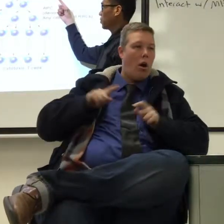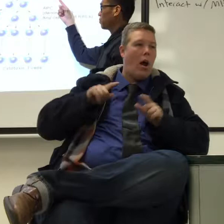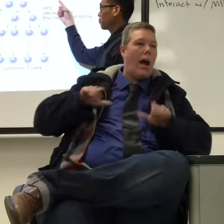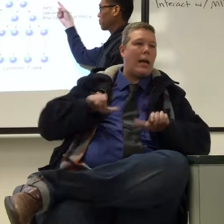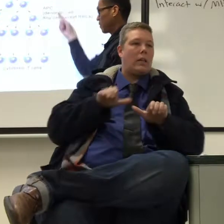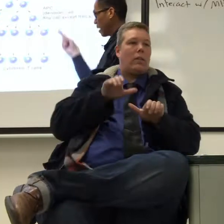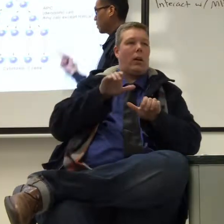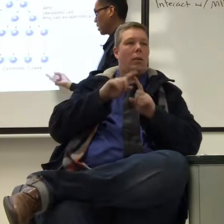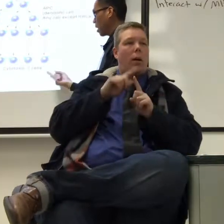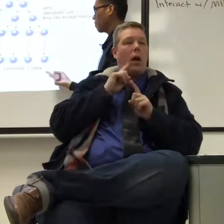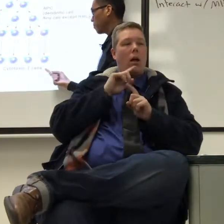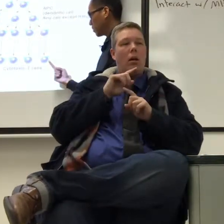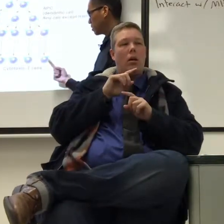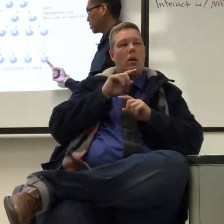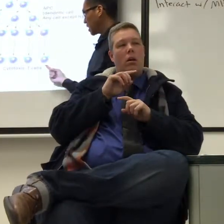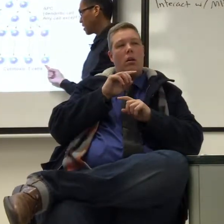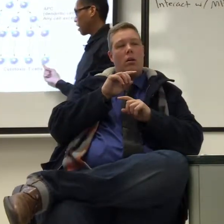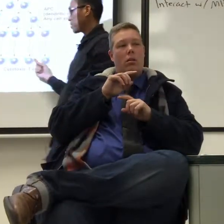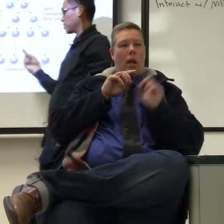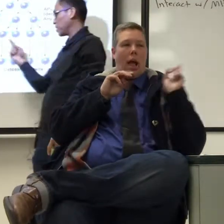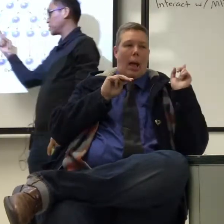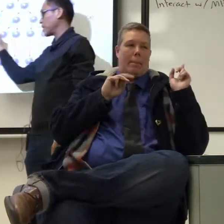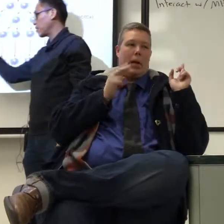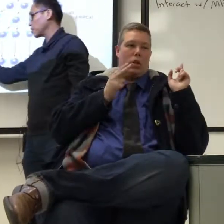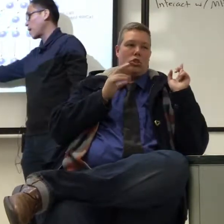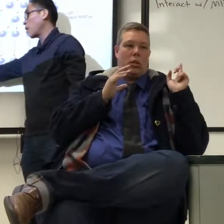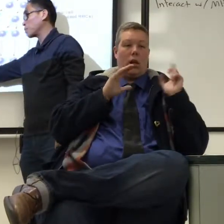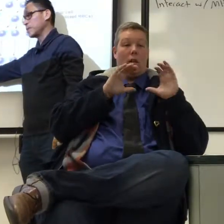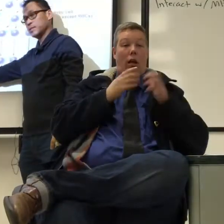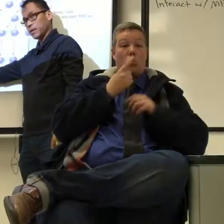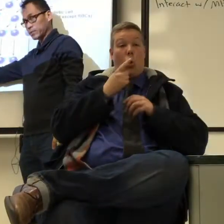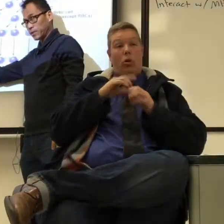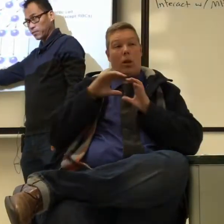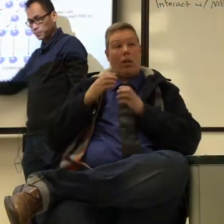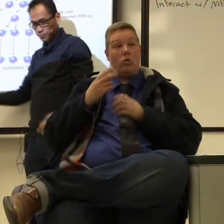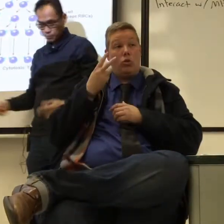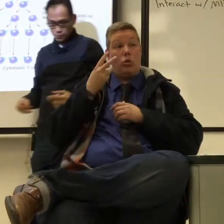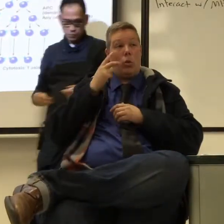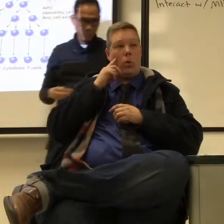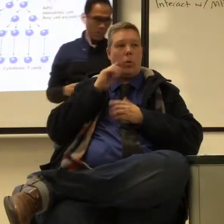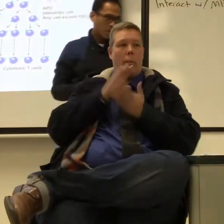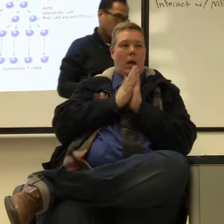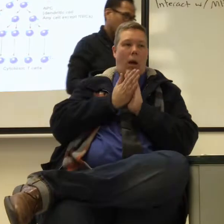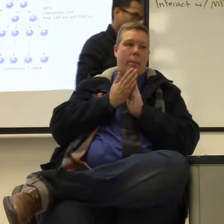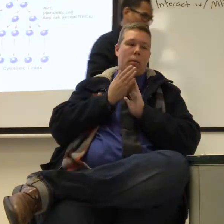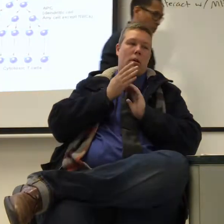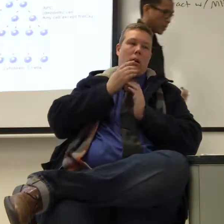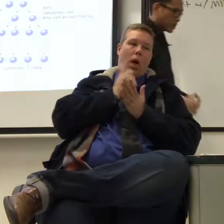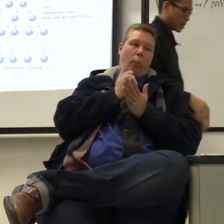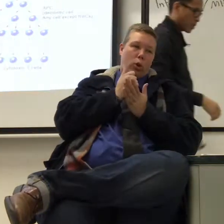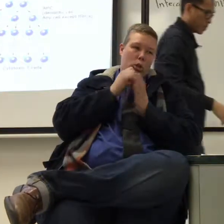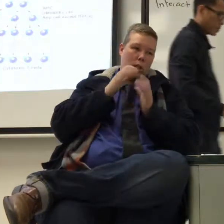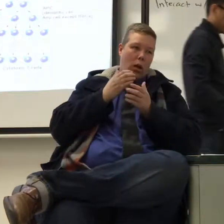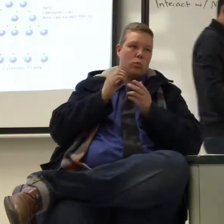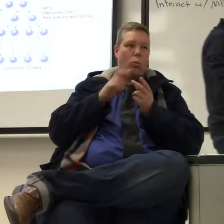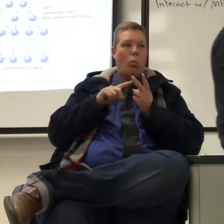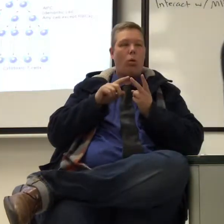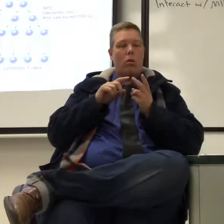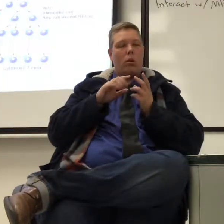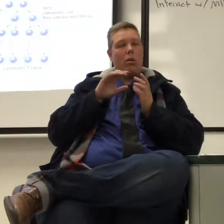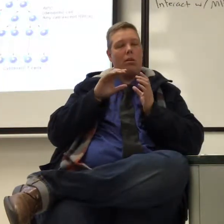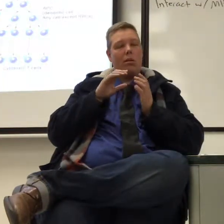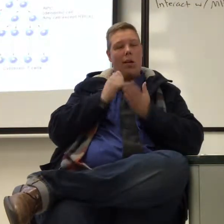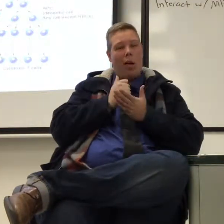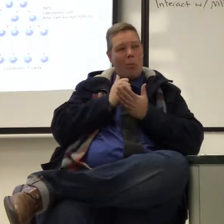or 2, they become the cytotoxic T cells or the helper T cells here. So here's this picture